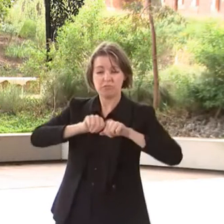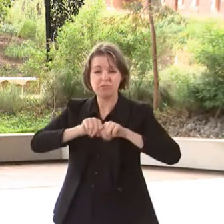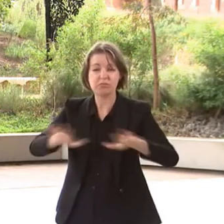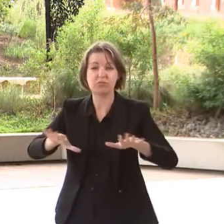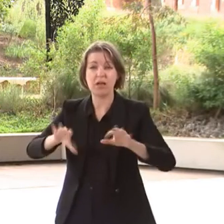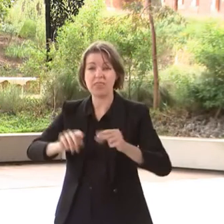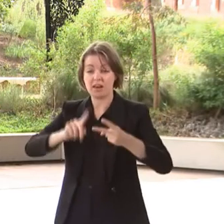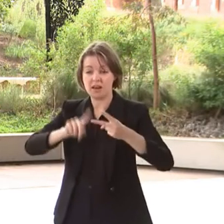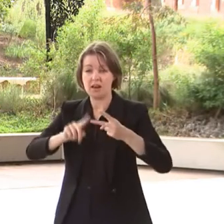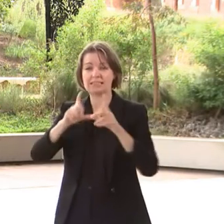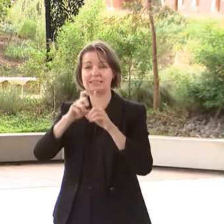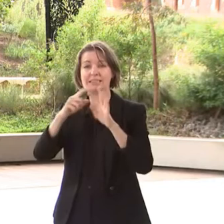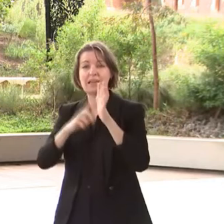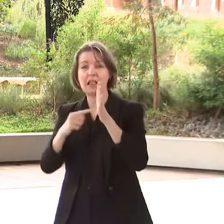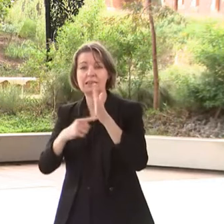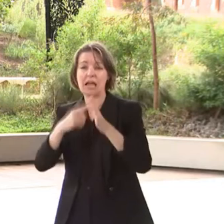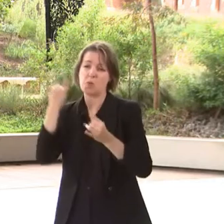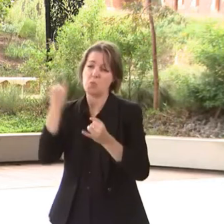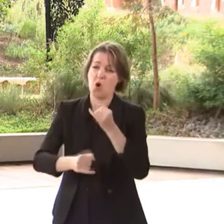2 outbreaks,